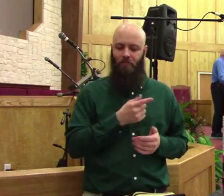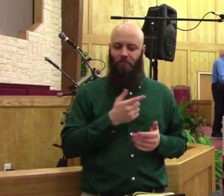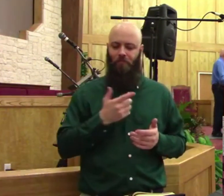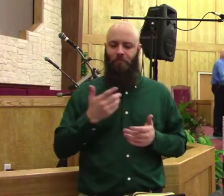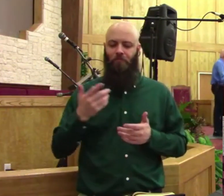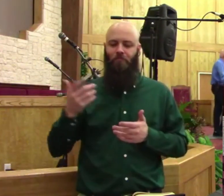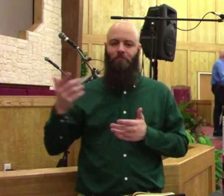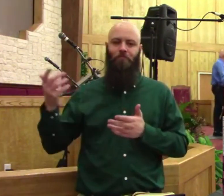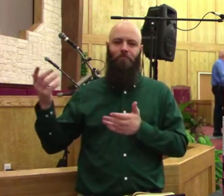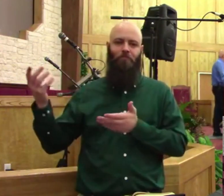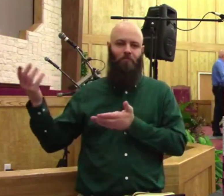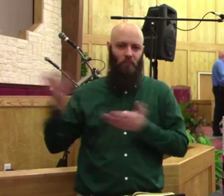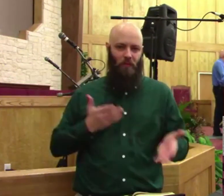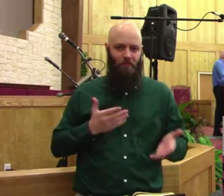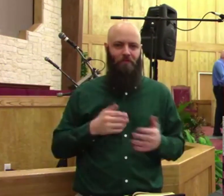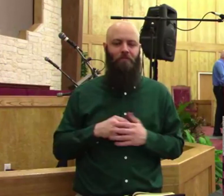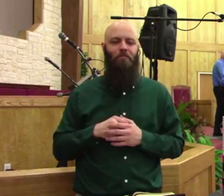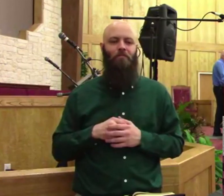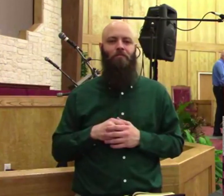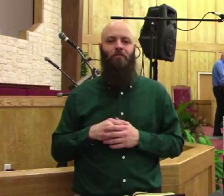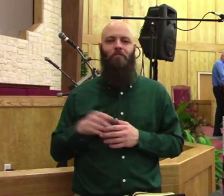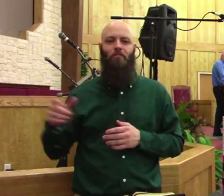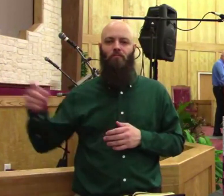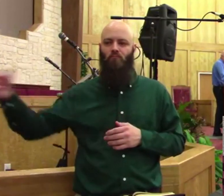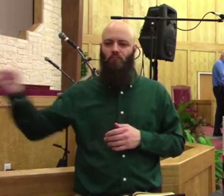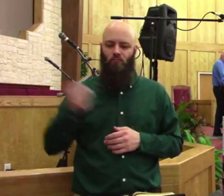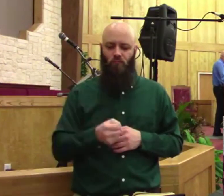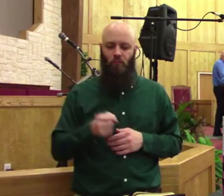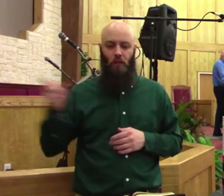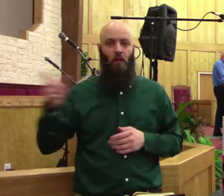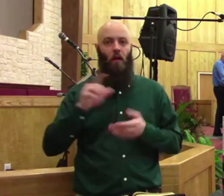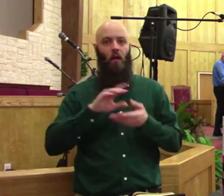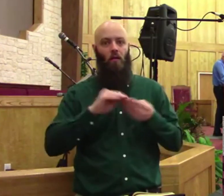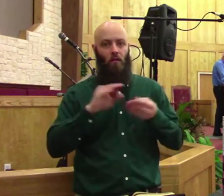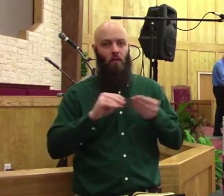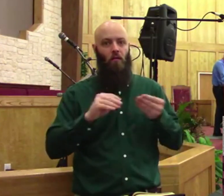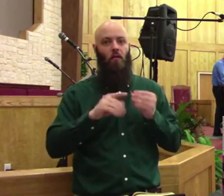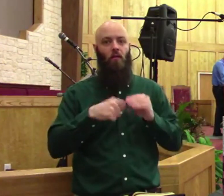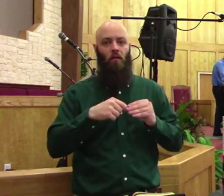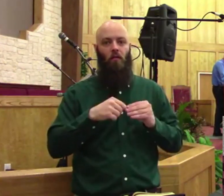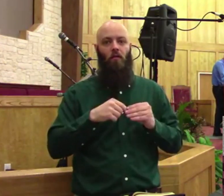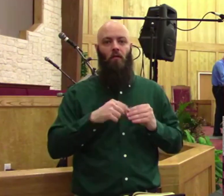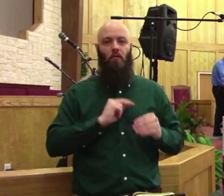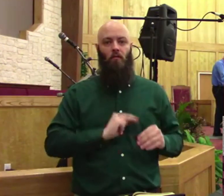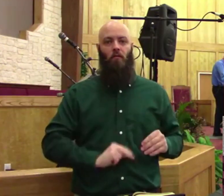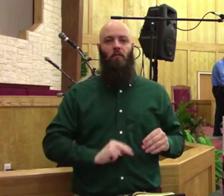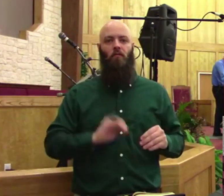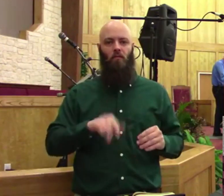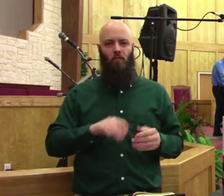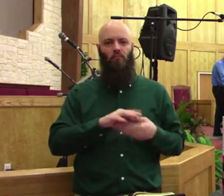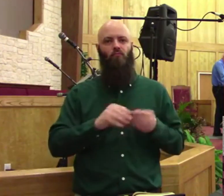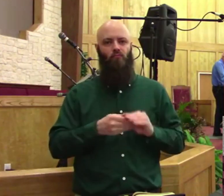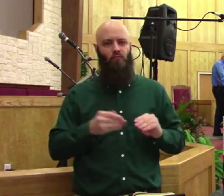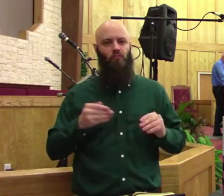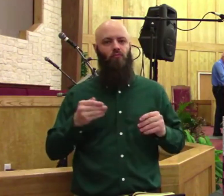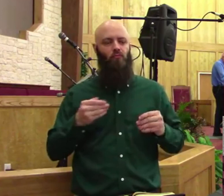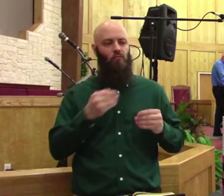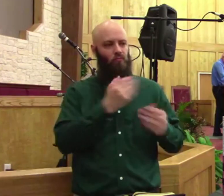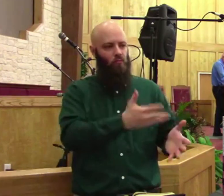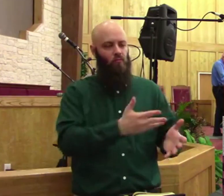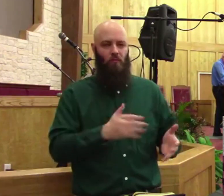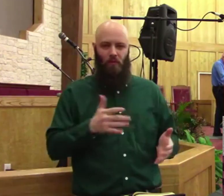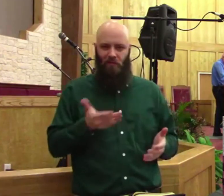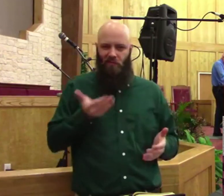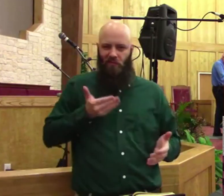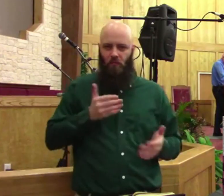comes. He recounts the story of Nebuchadnezzar that we looked at there in chapter 4. And